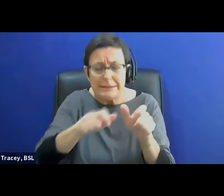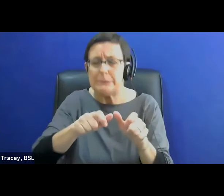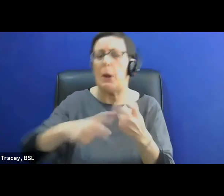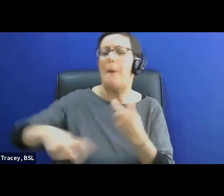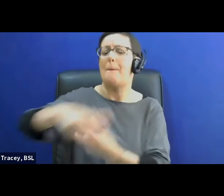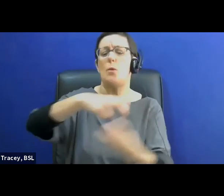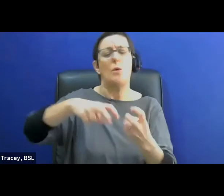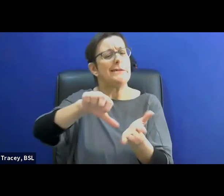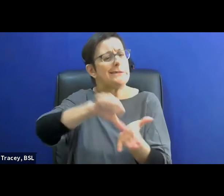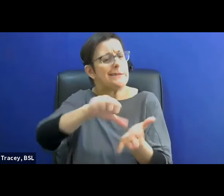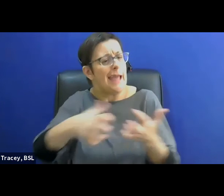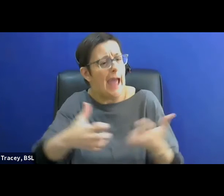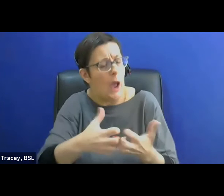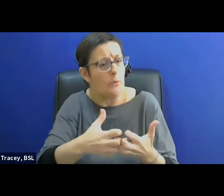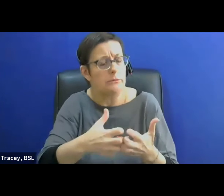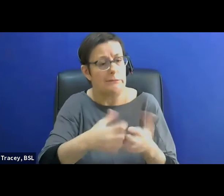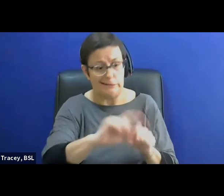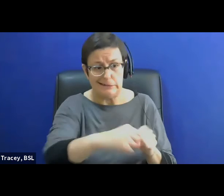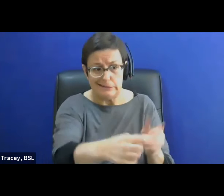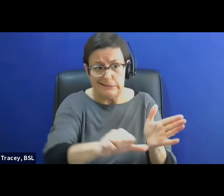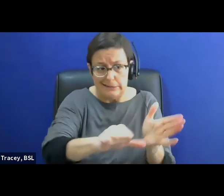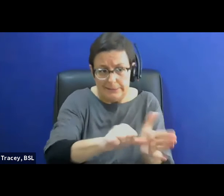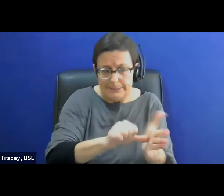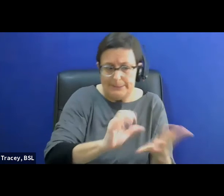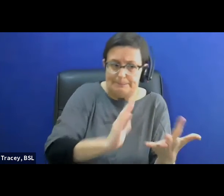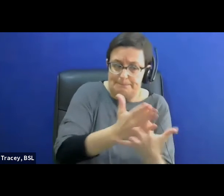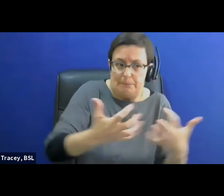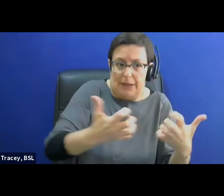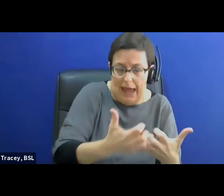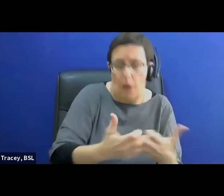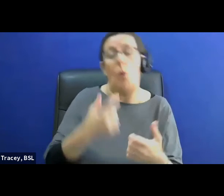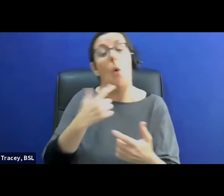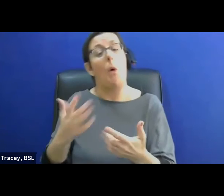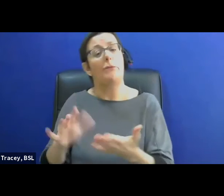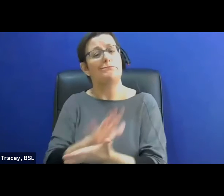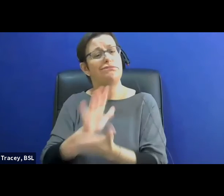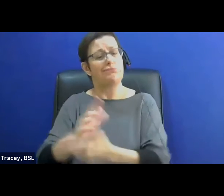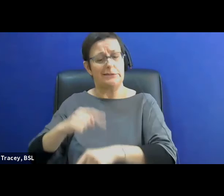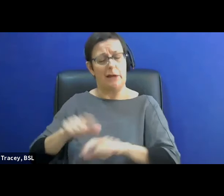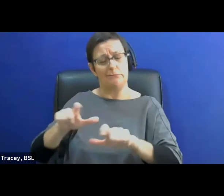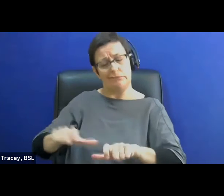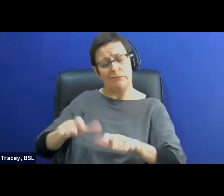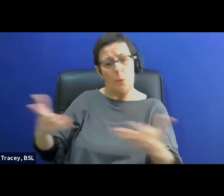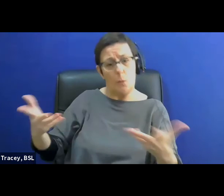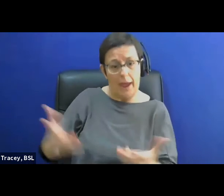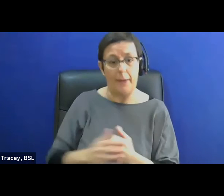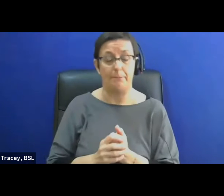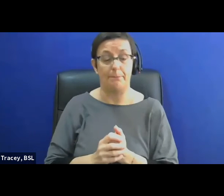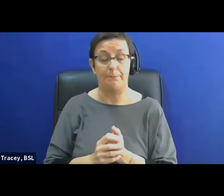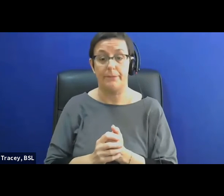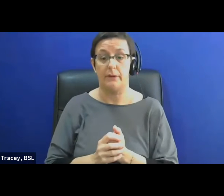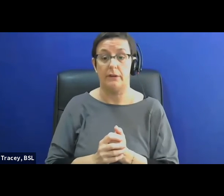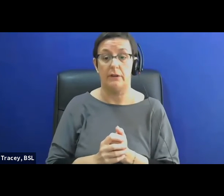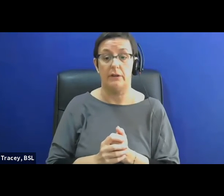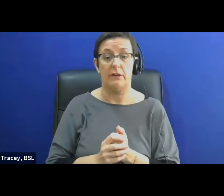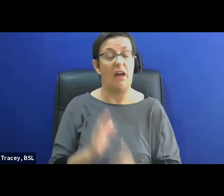to accessibility, and where they like to spend their time. In the image on the left, our participant wanted to show how they feel stigma